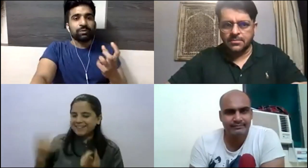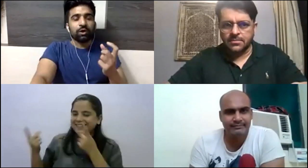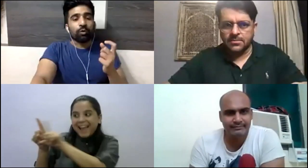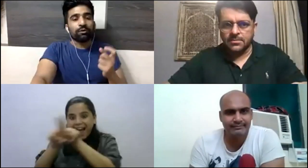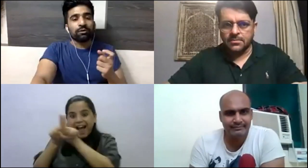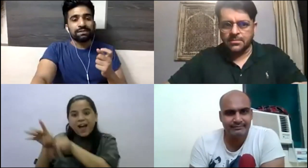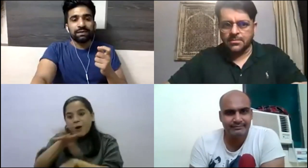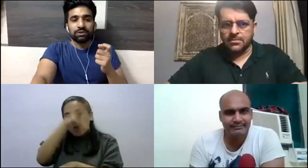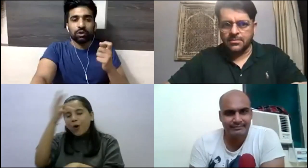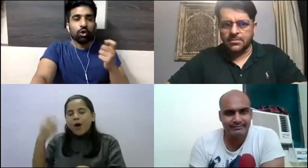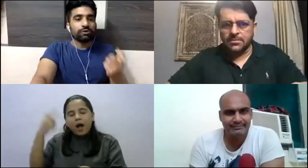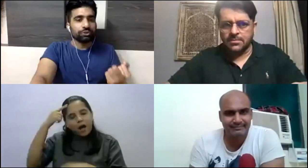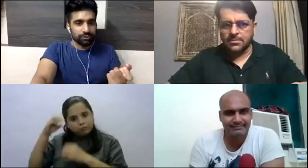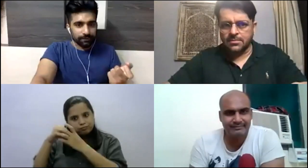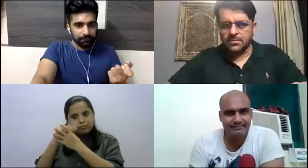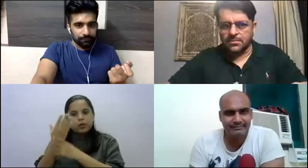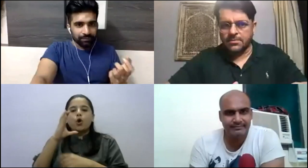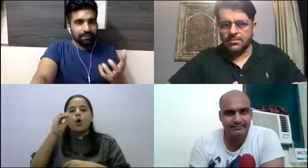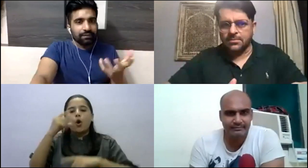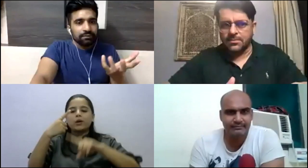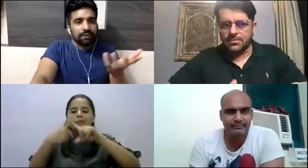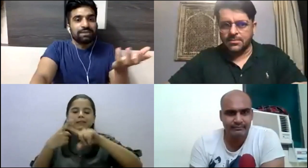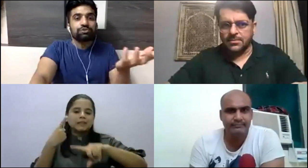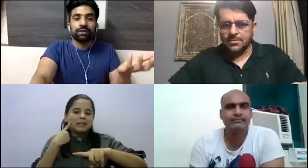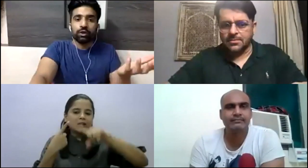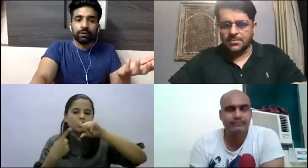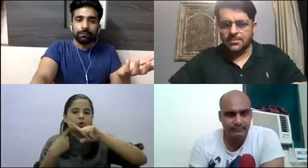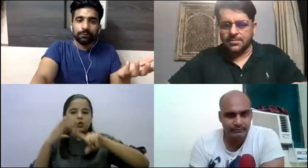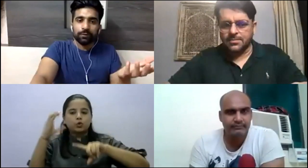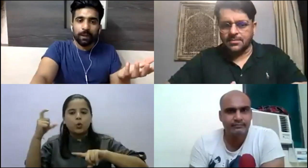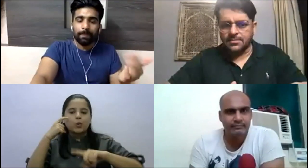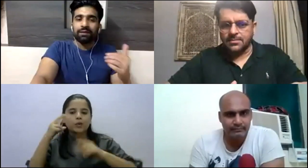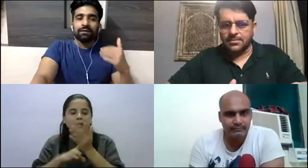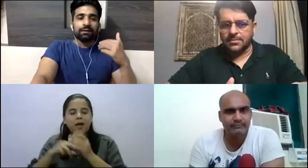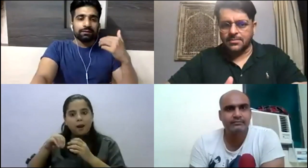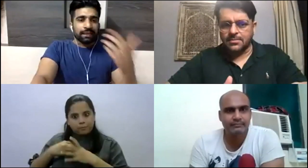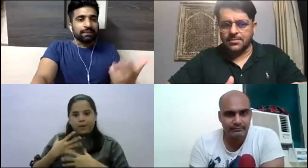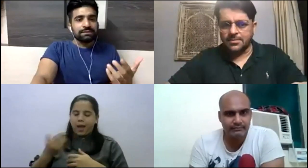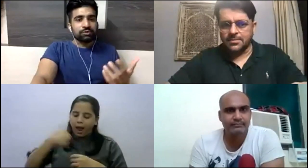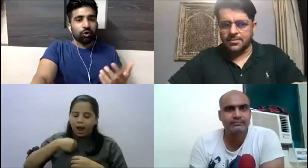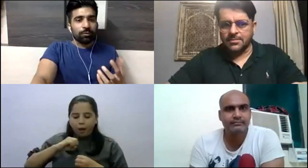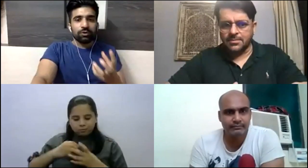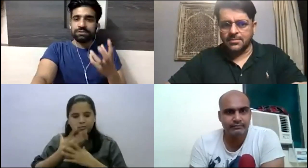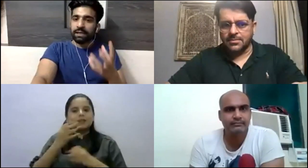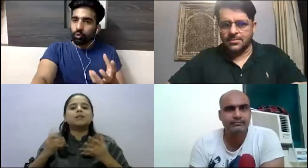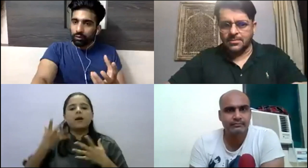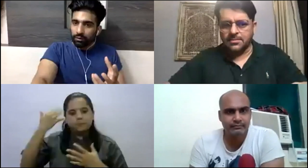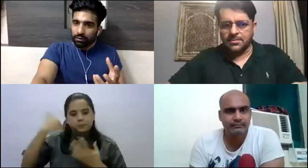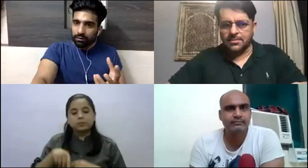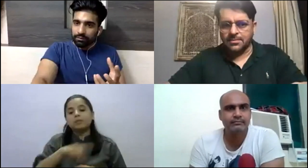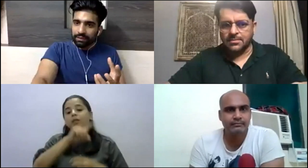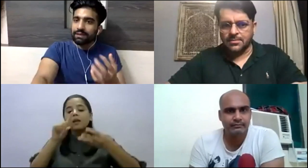that's where a hormone gets released called oxytocin that makes you feel good. Okay. Then there is this hormone called